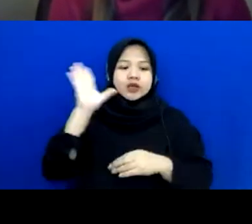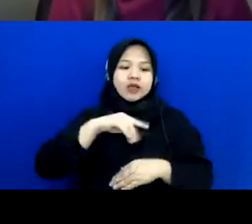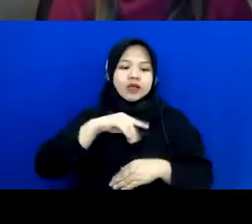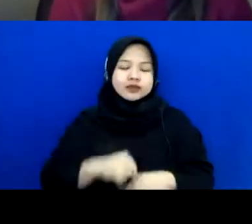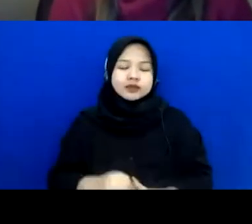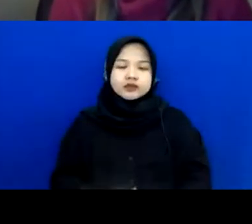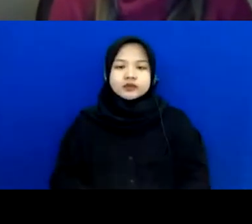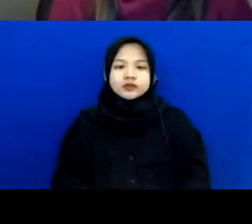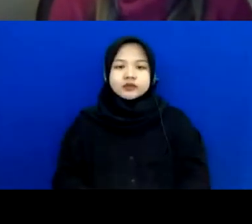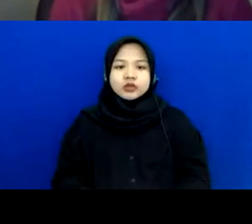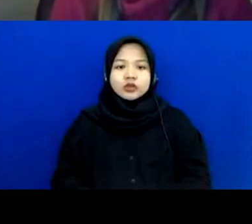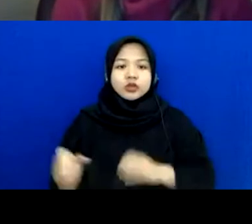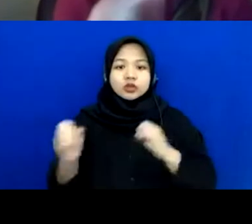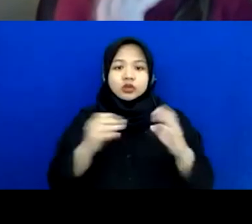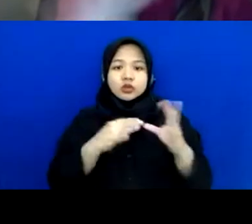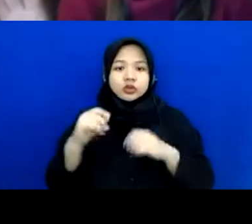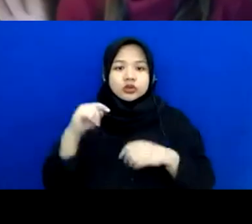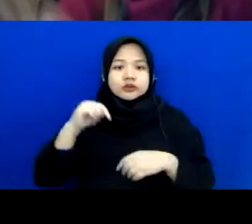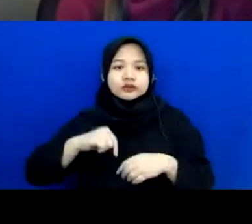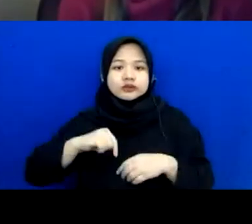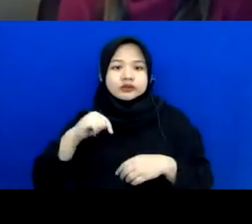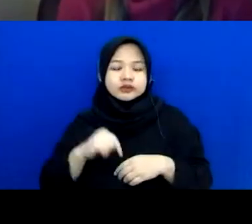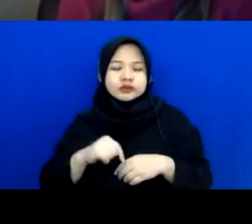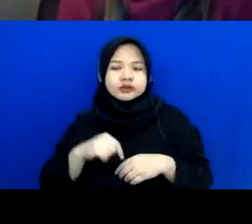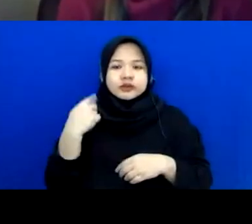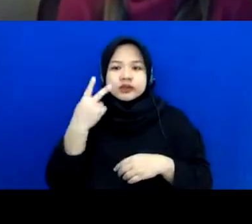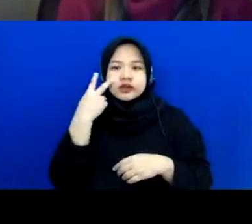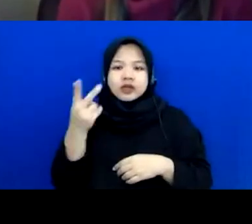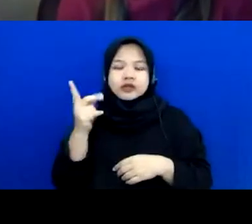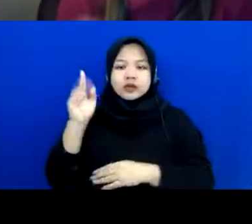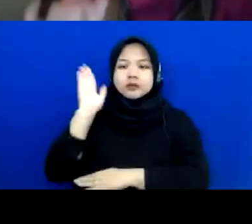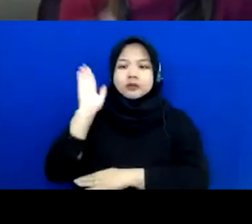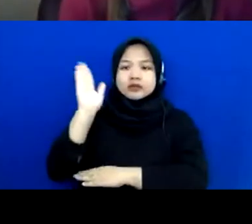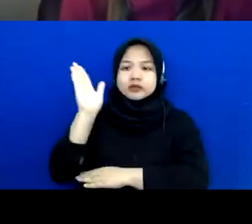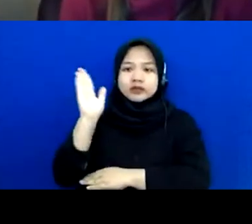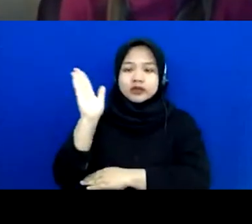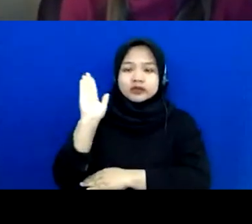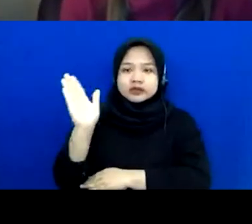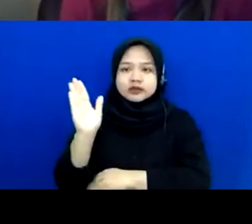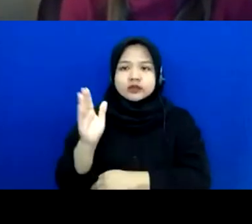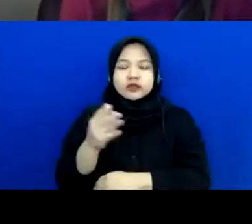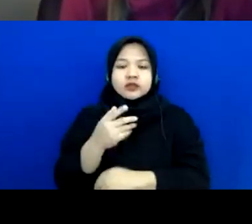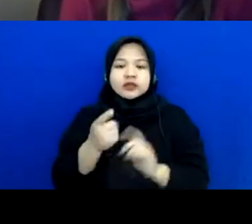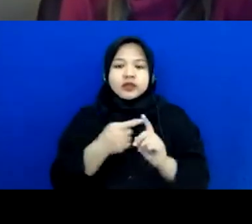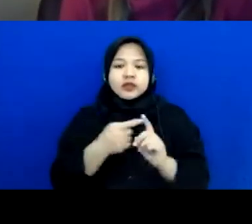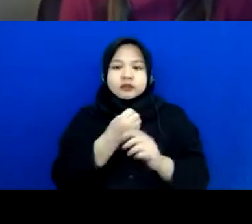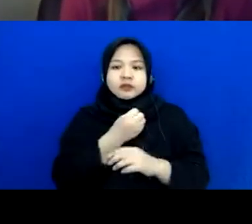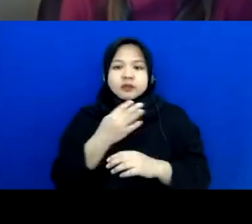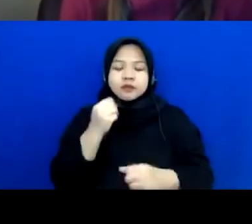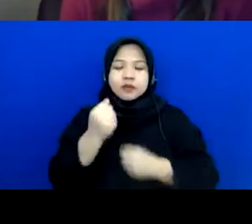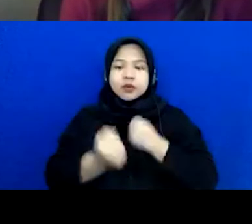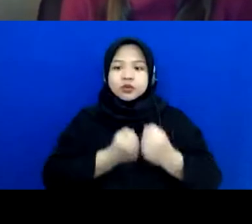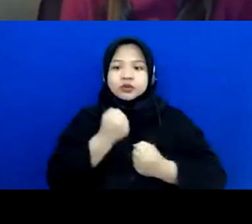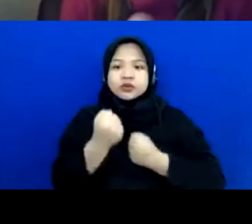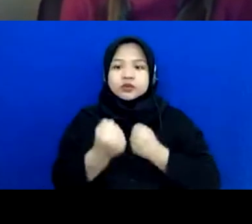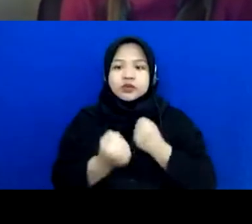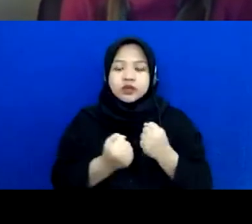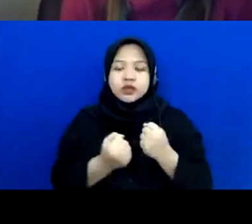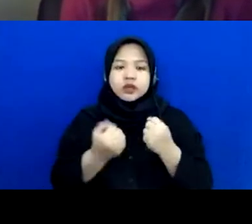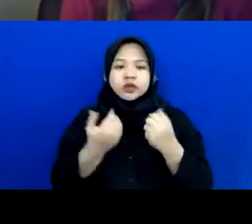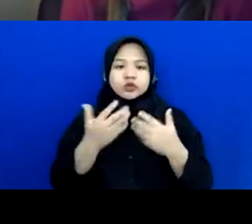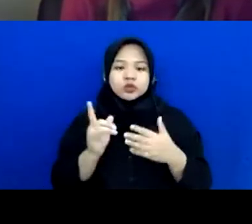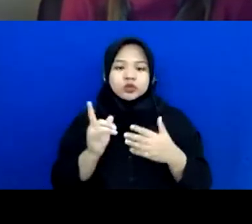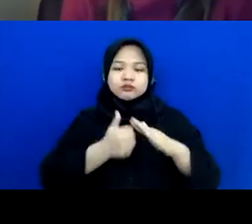also worth adding, as you'll see throughout this presentation as well, that many of these social enterprises are led by young